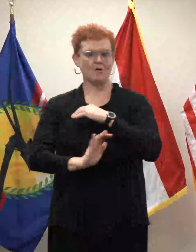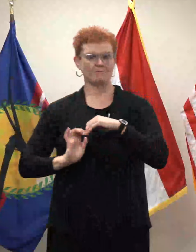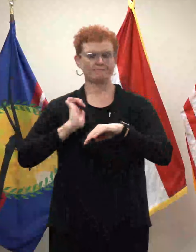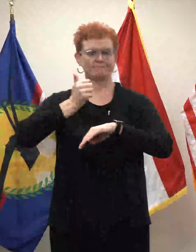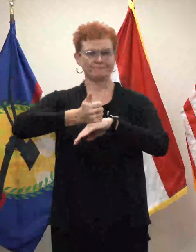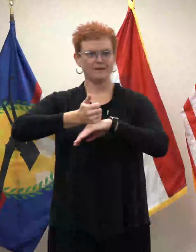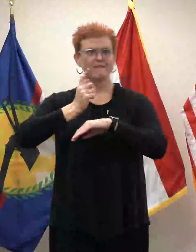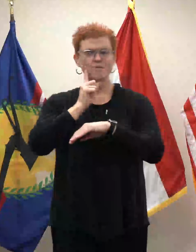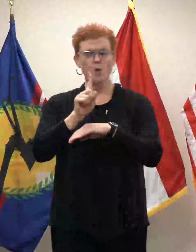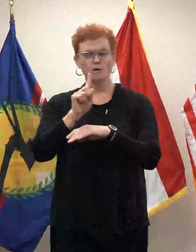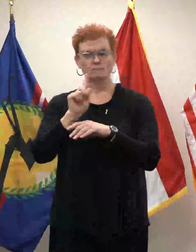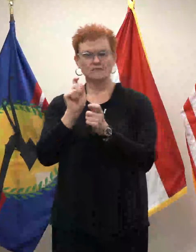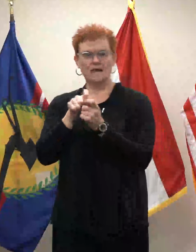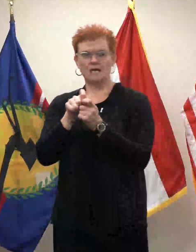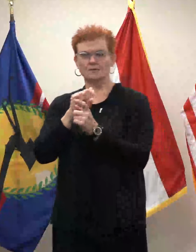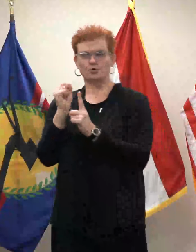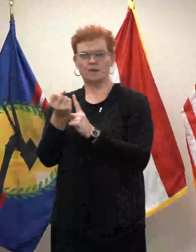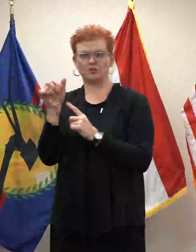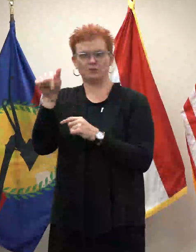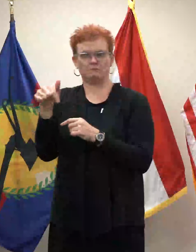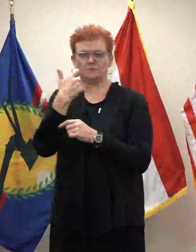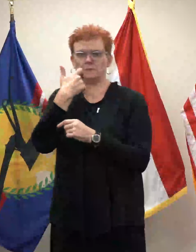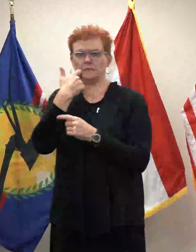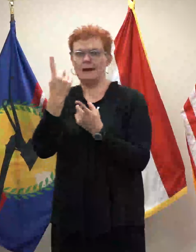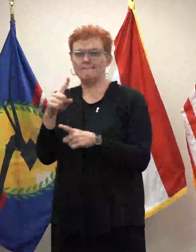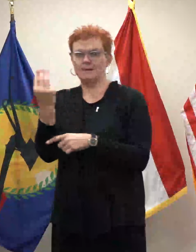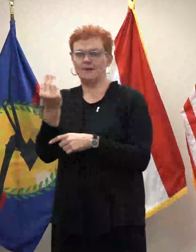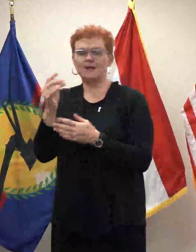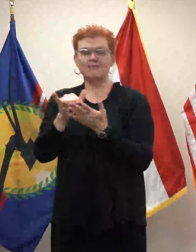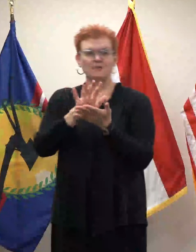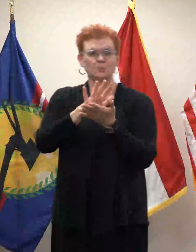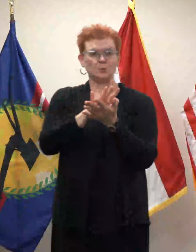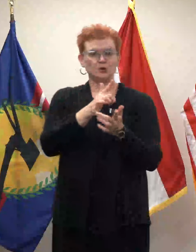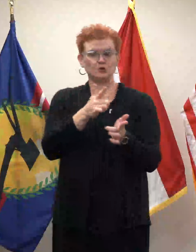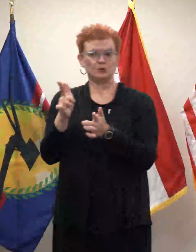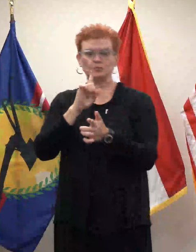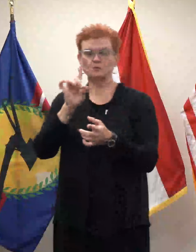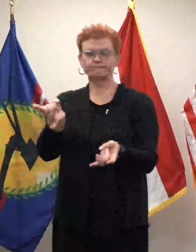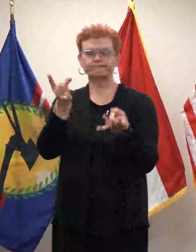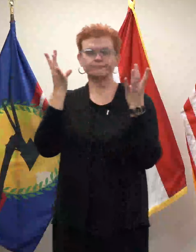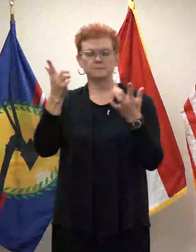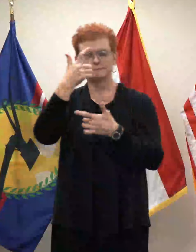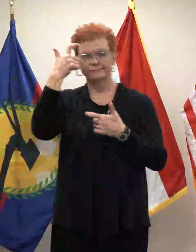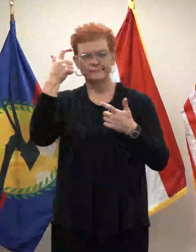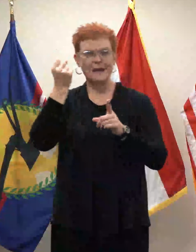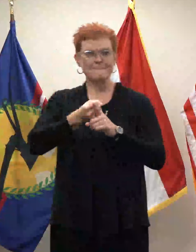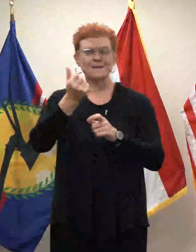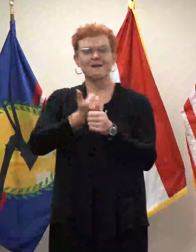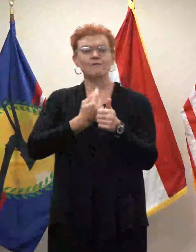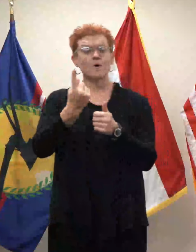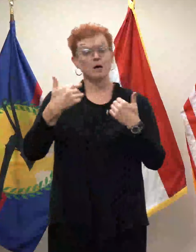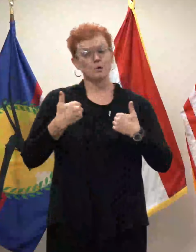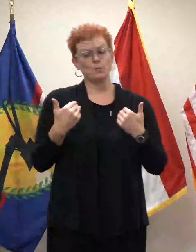made exactly for situations like this. These school shootings are tragic. They impact everyone, the youth and the